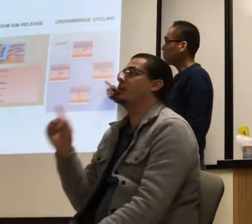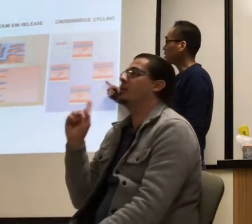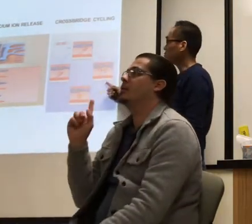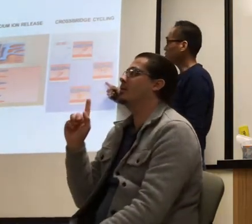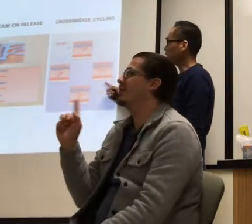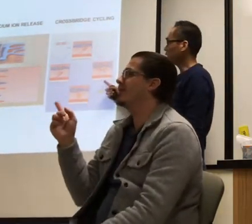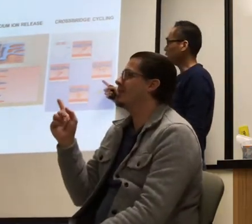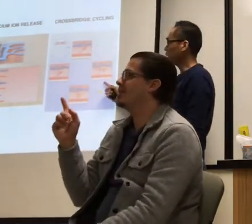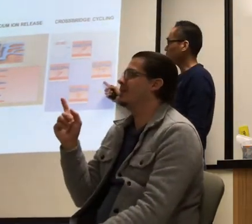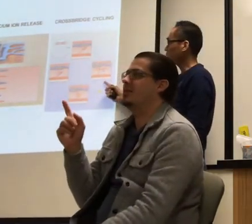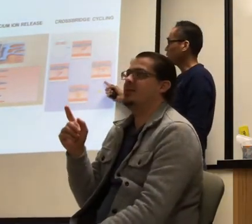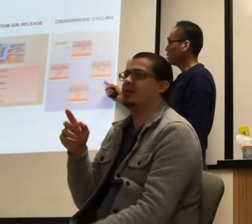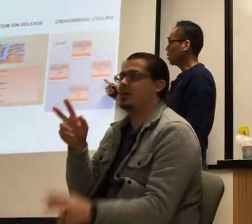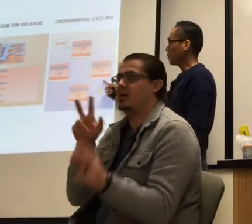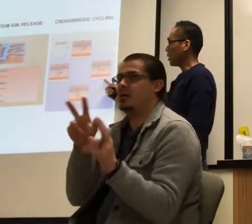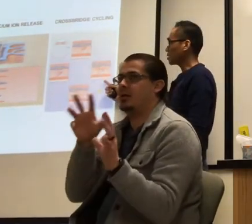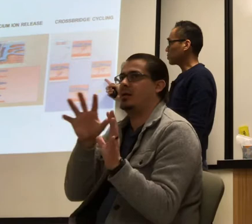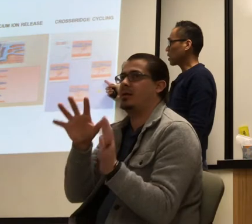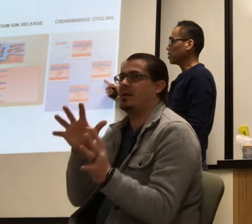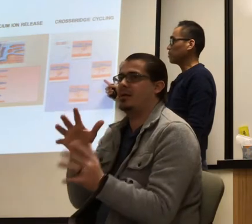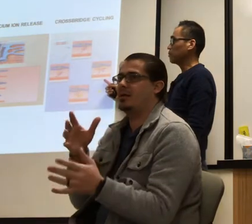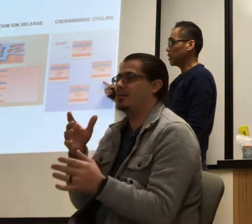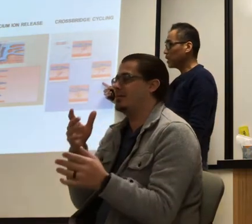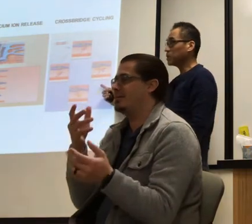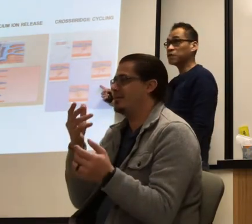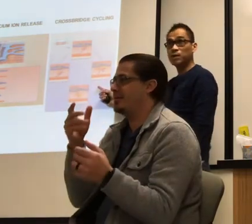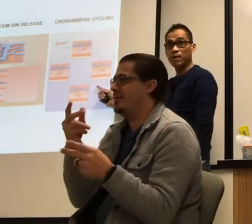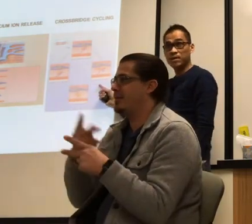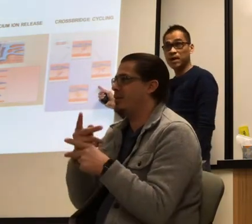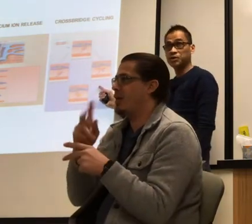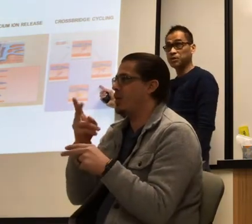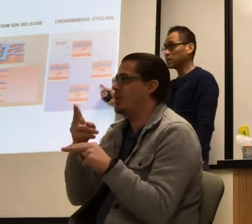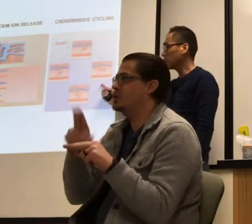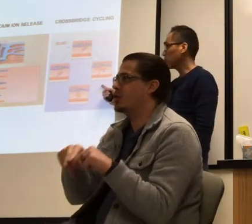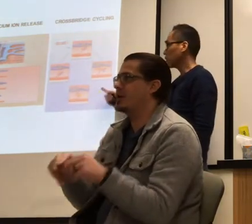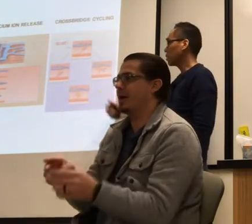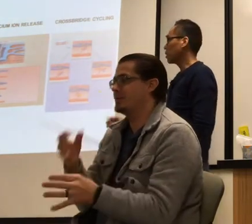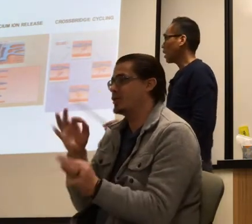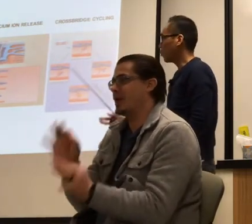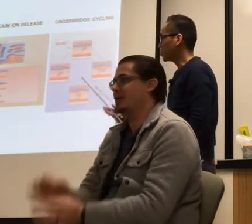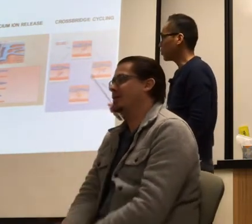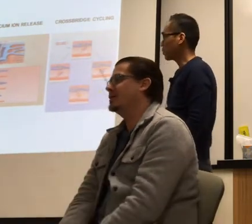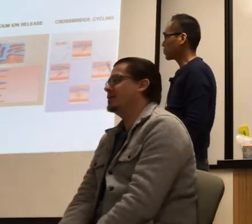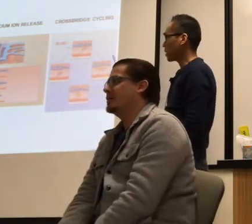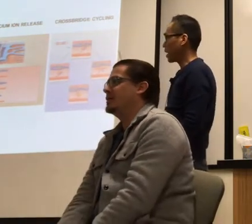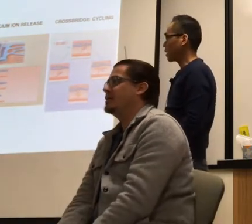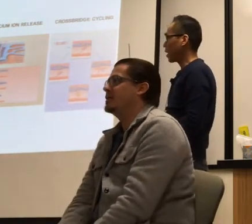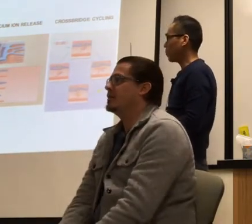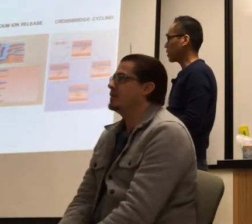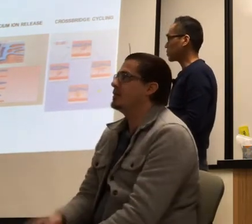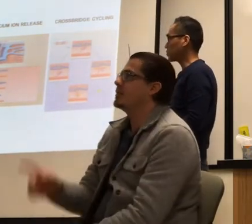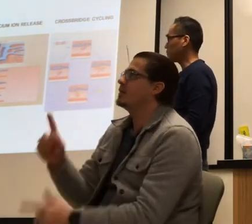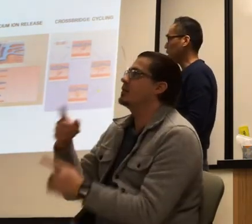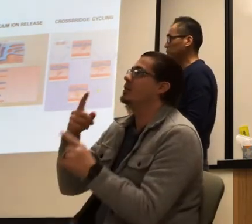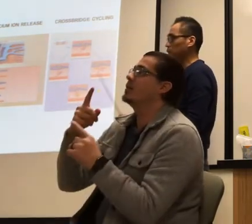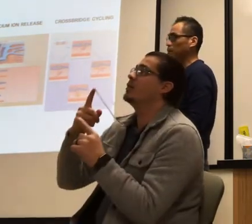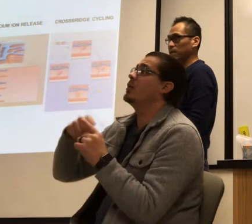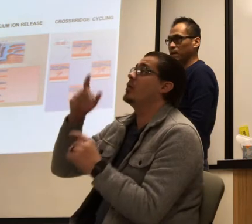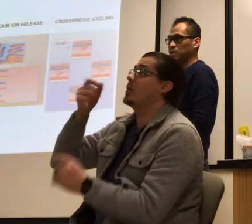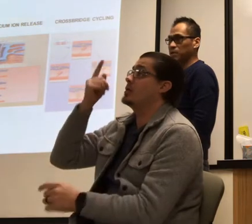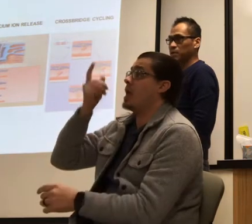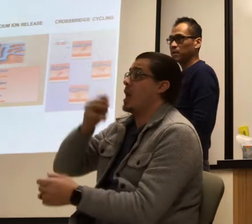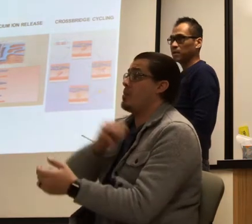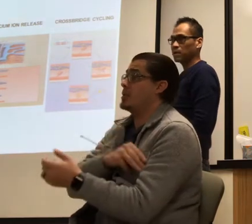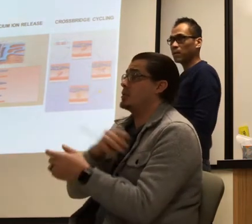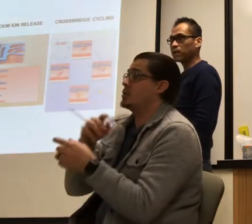frame. Because once you get to here, the muscle can begin to generate tension. And once you understand how muscles begin to